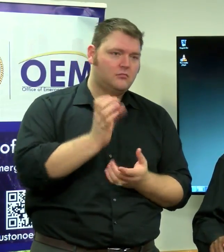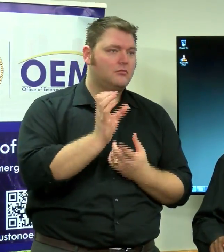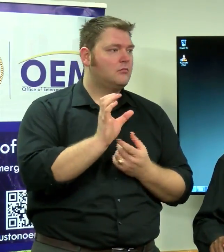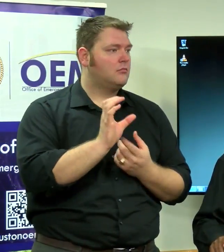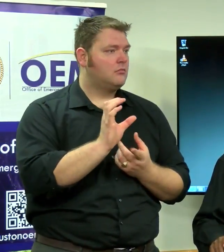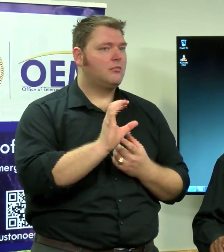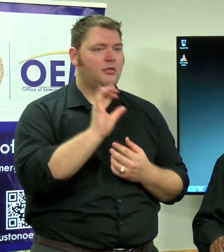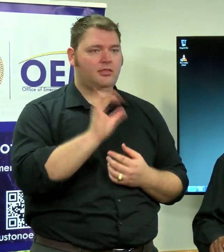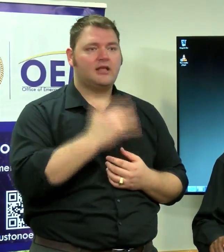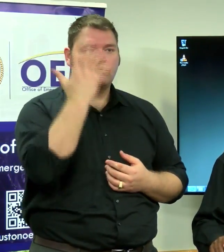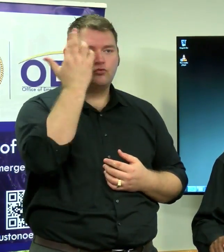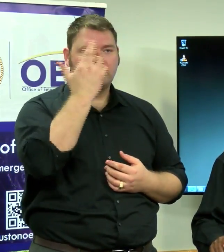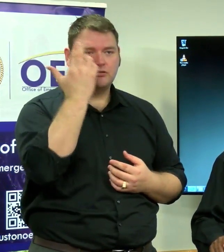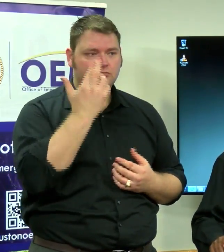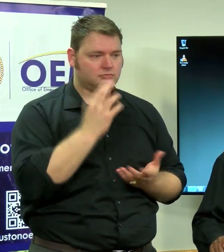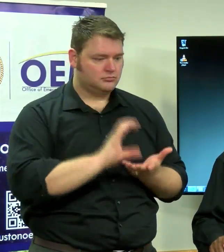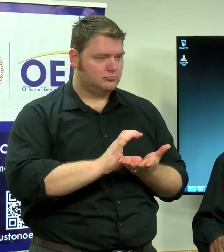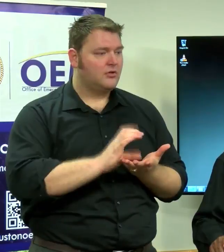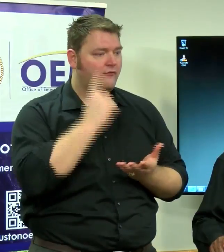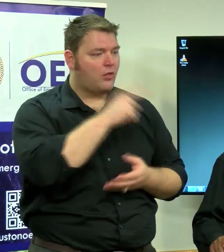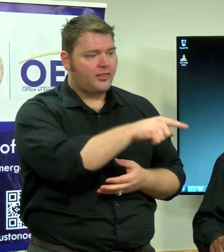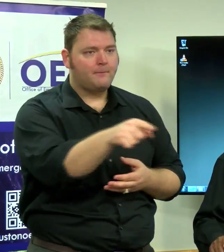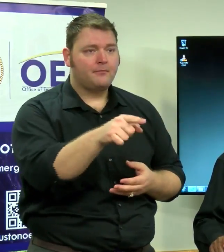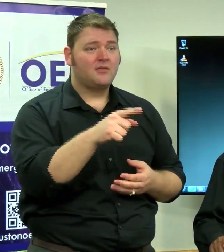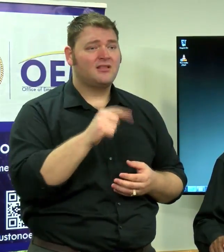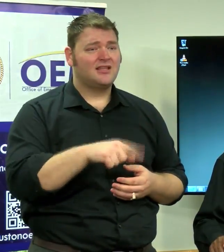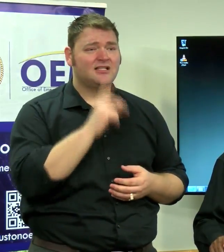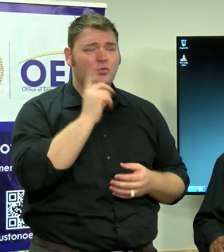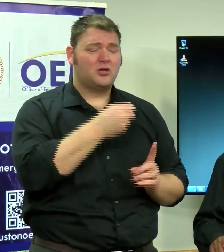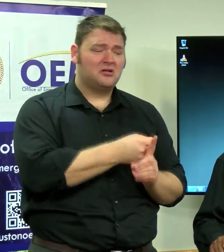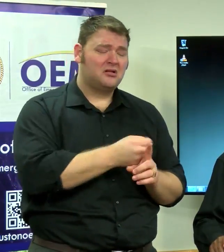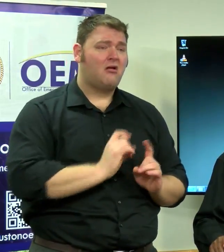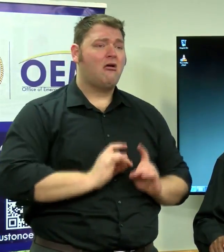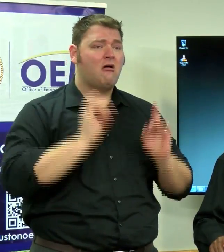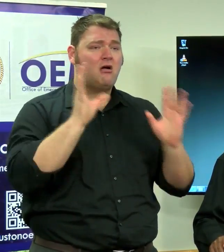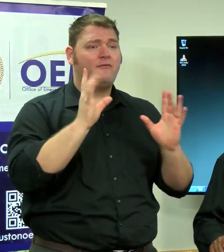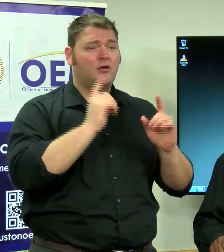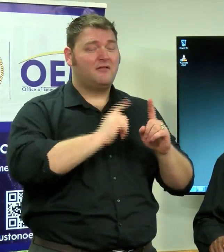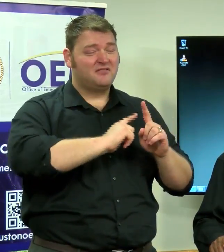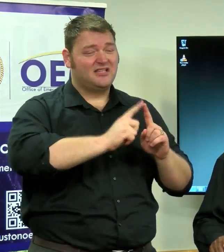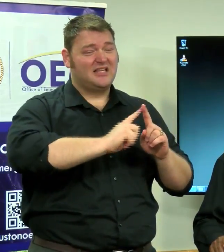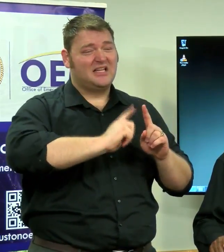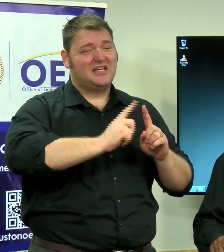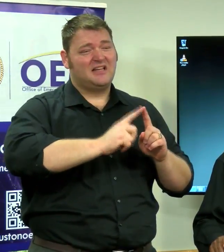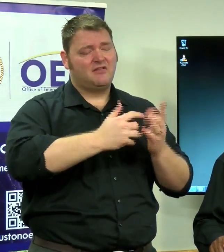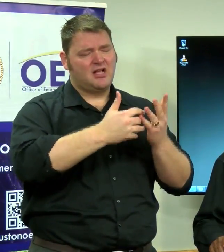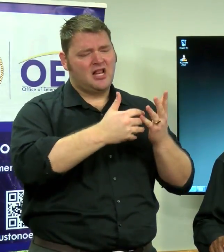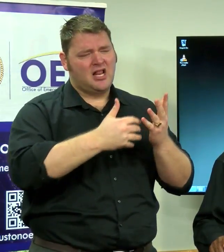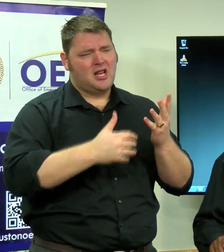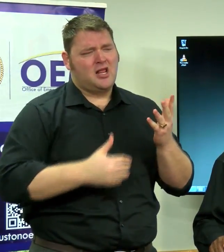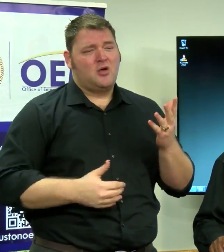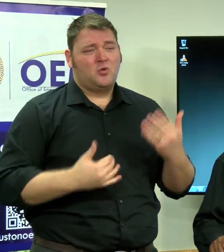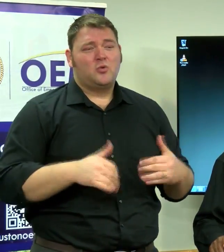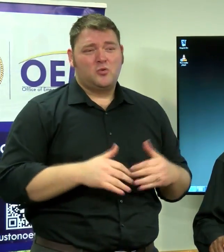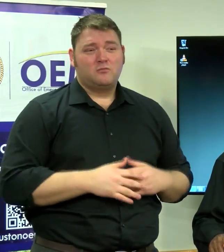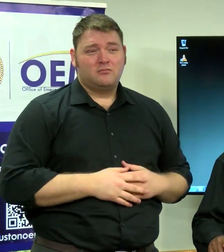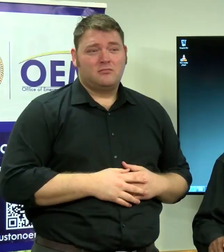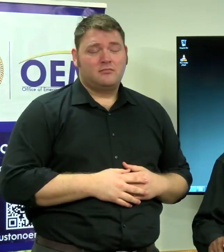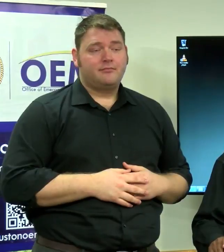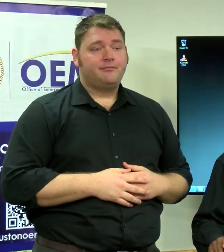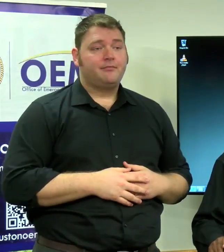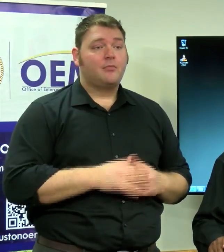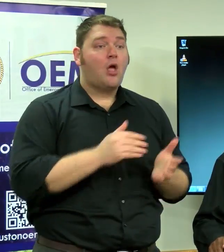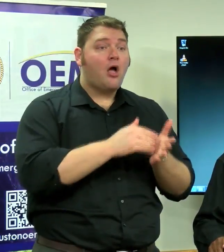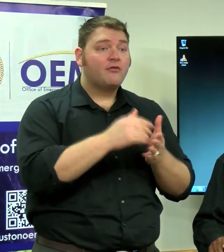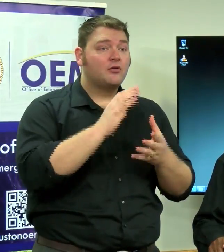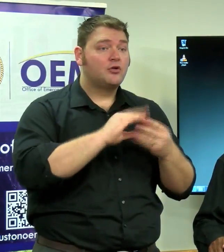is going to cost a great deal on so many different levels. And oftentimes we talk about cost, but let me tell